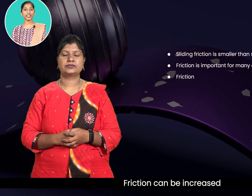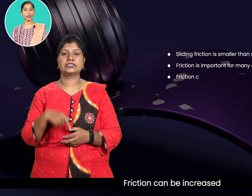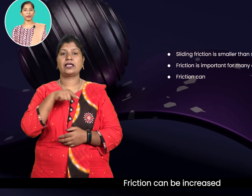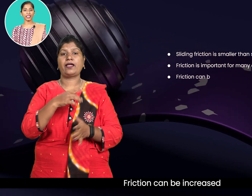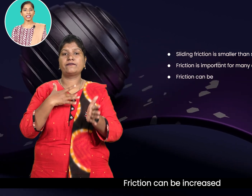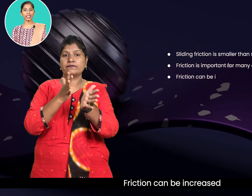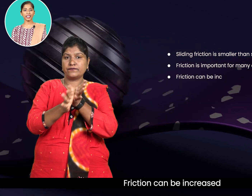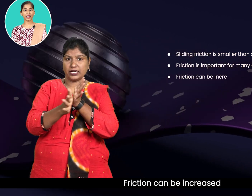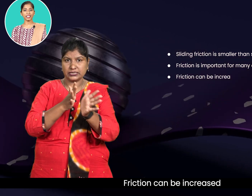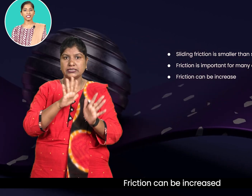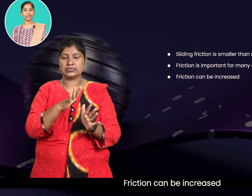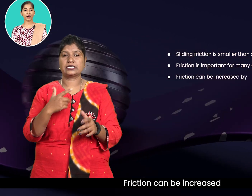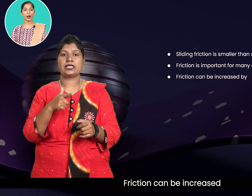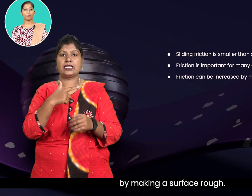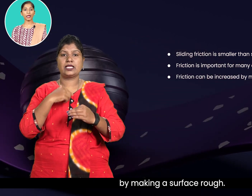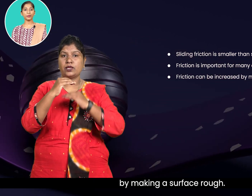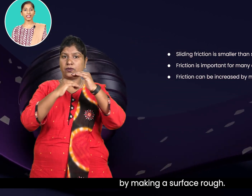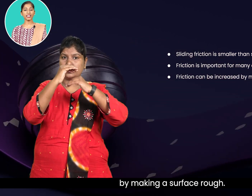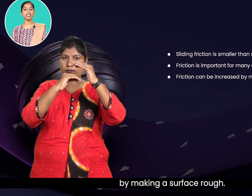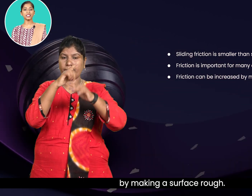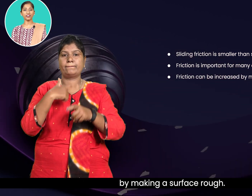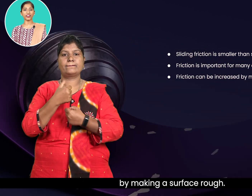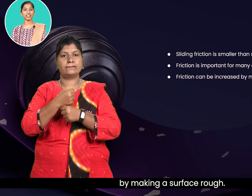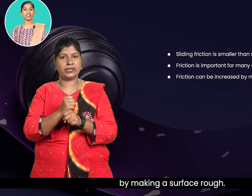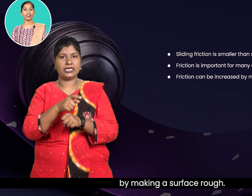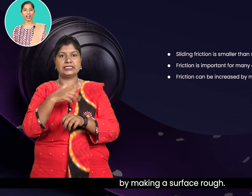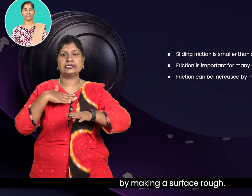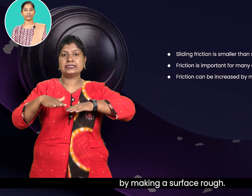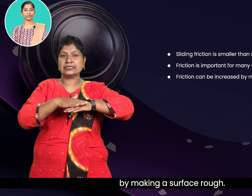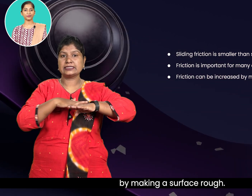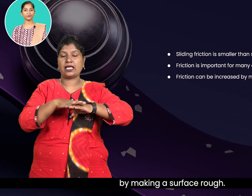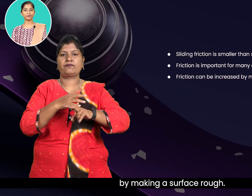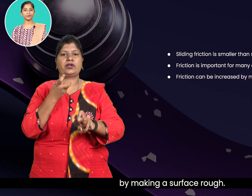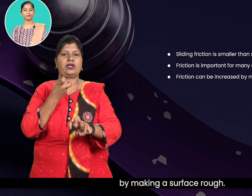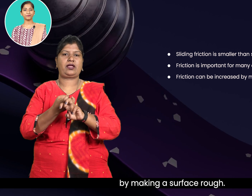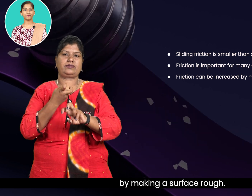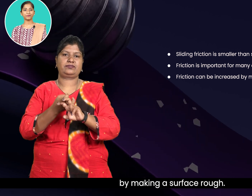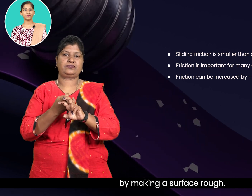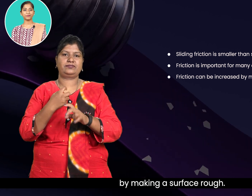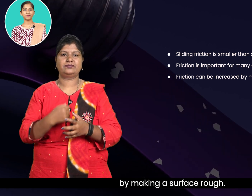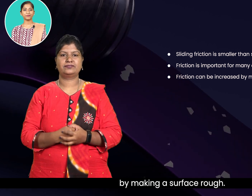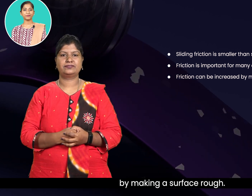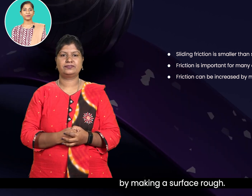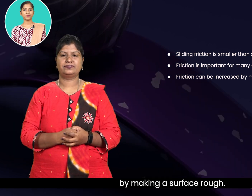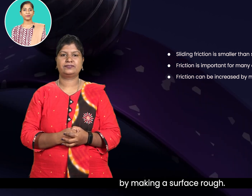Friction can be increased by making a surface rough.